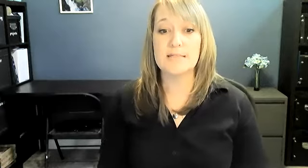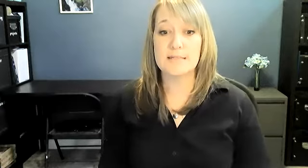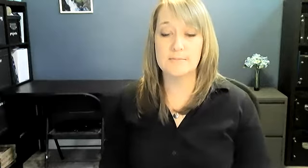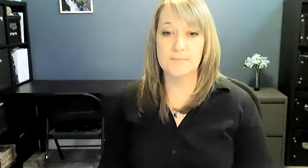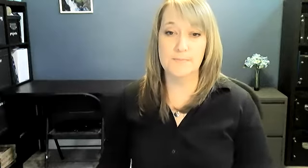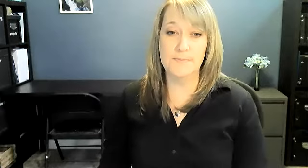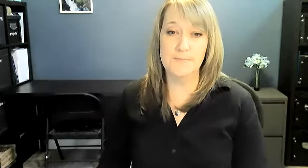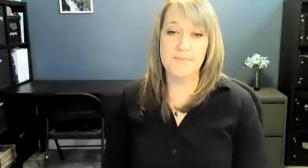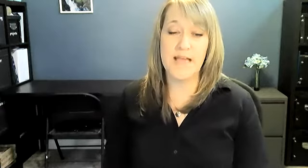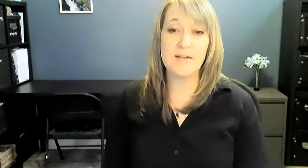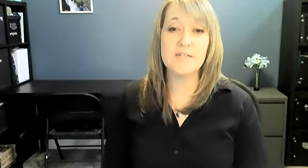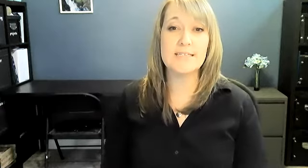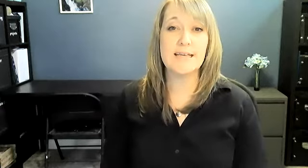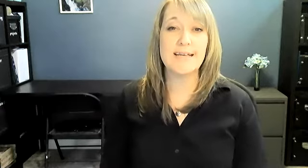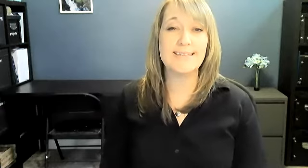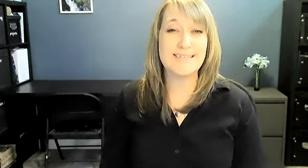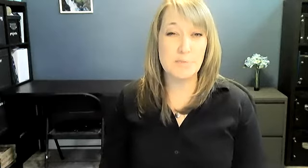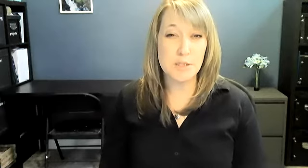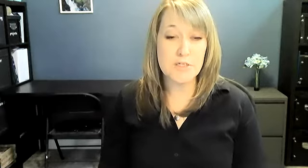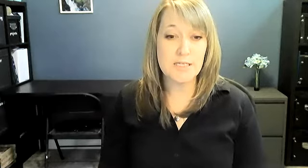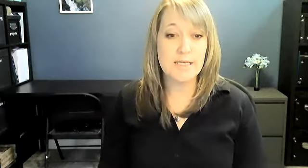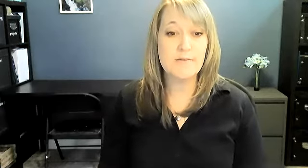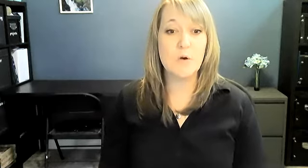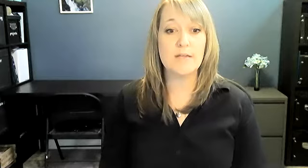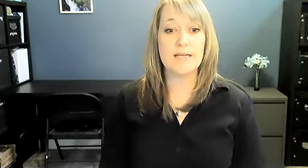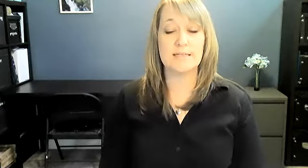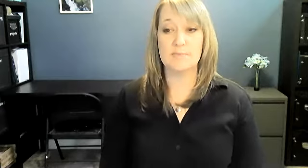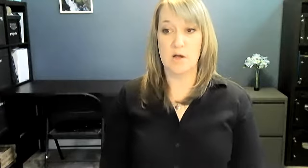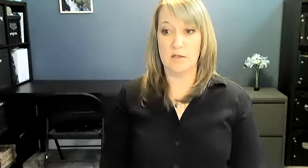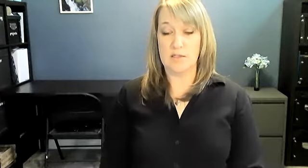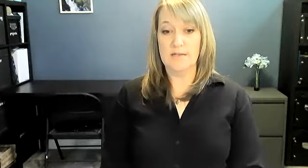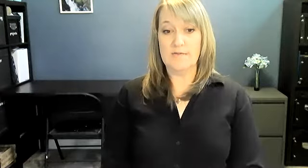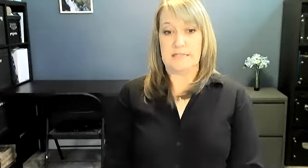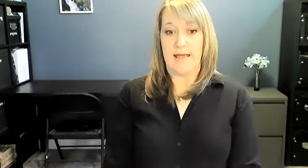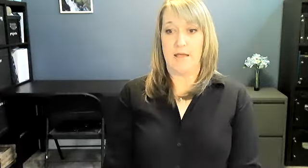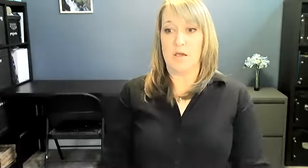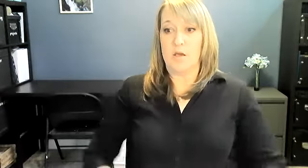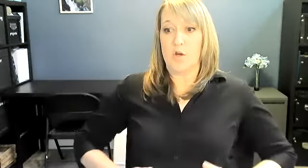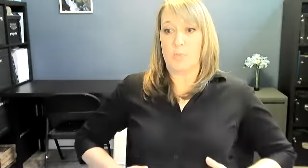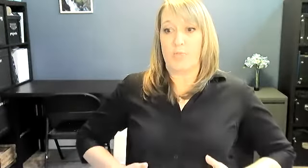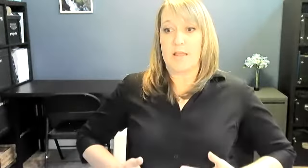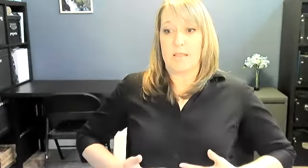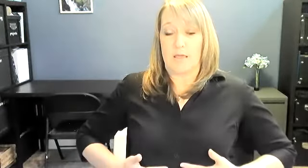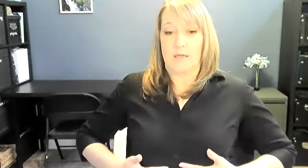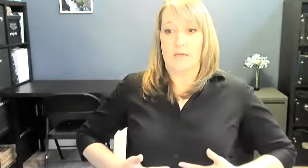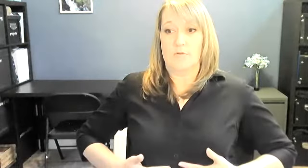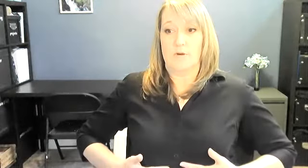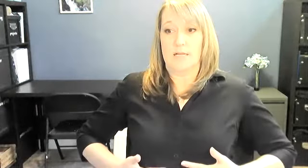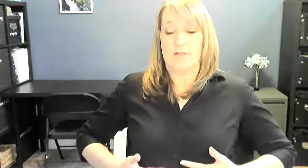Address. Address is similar to live, only it's smaller. Live is like you're breathing, right? You're living